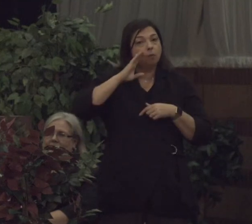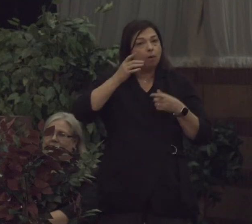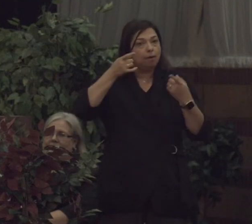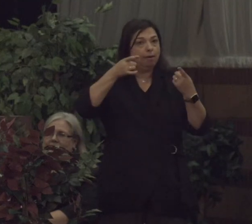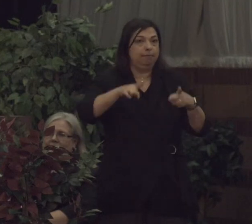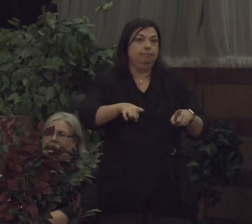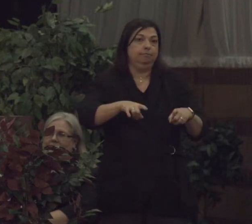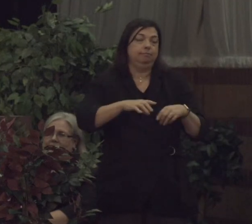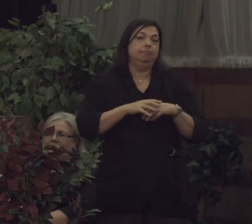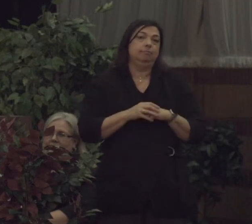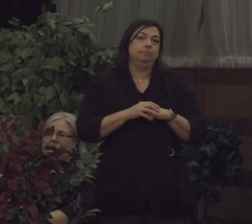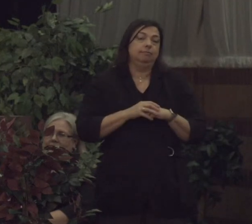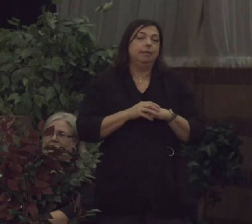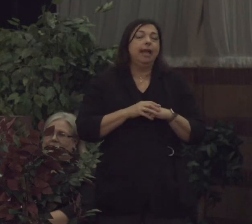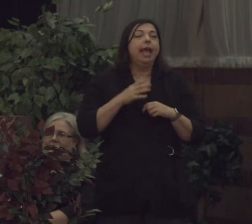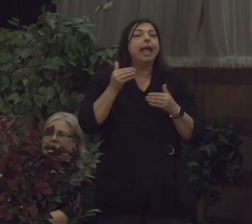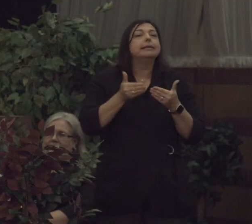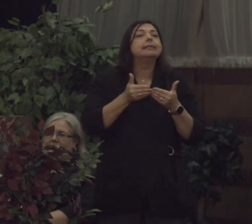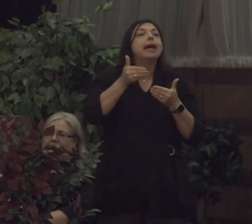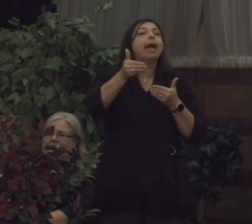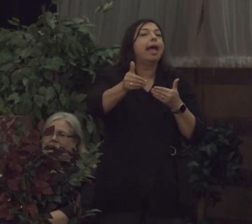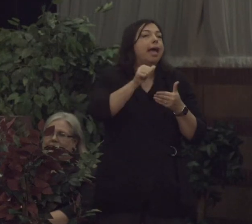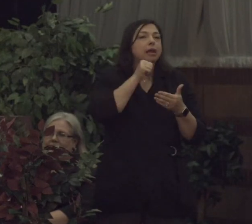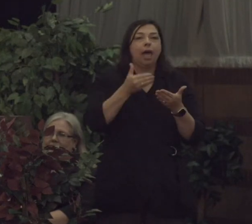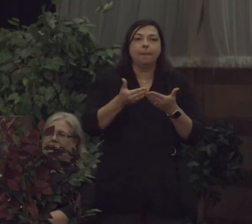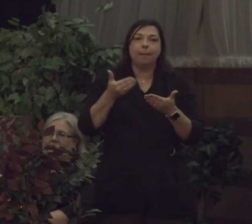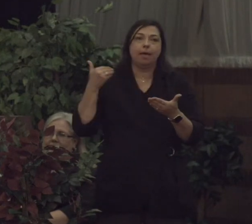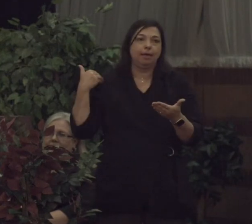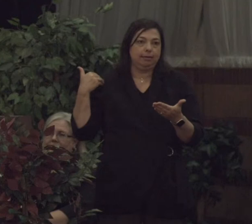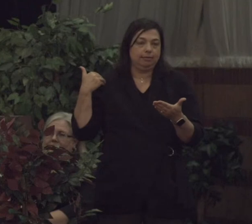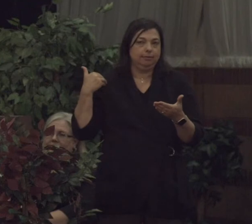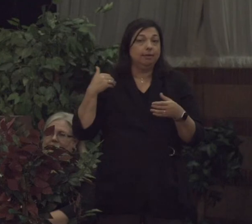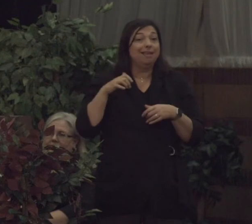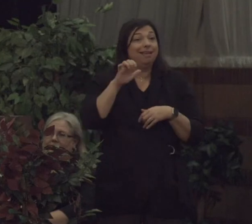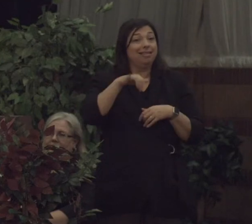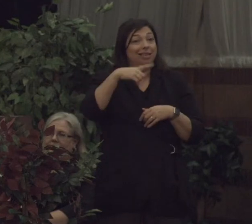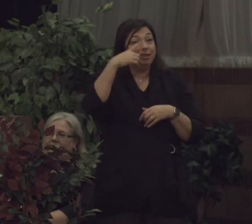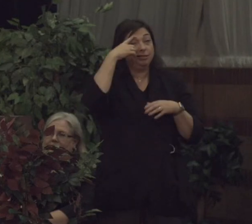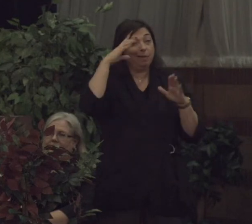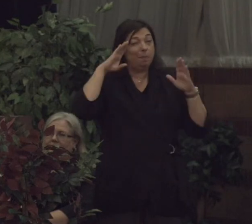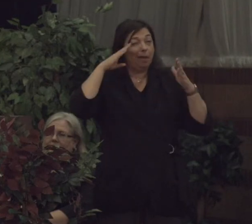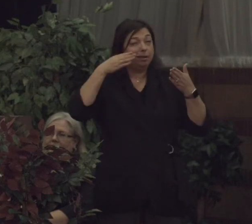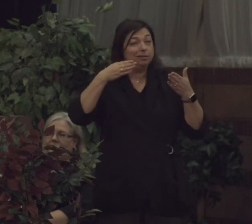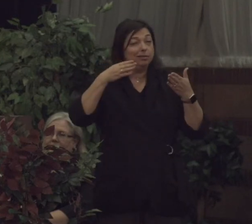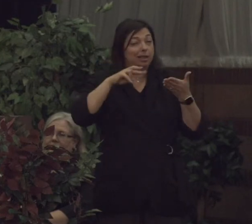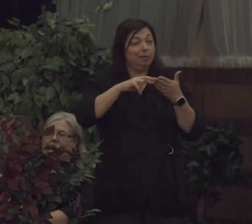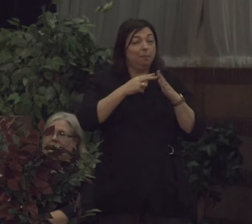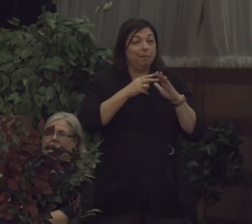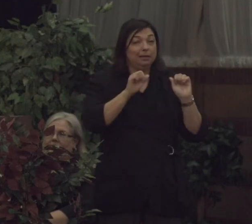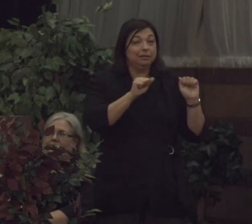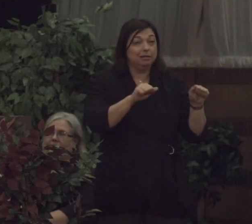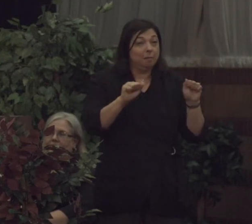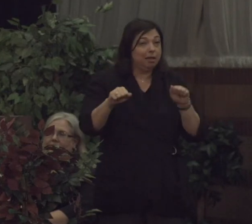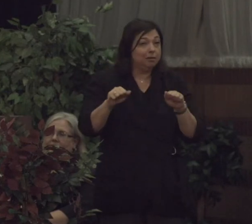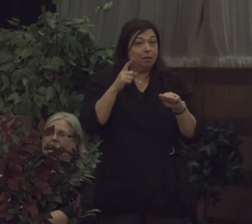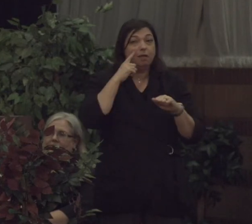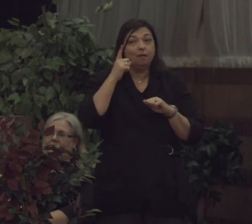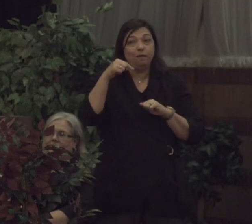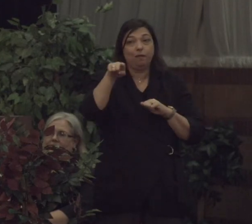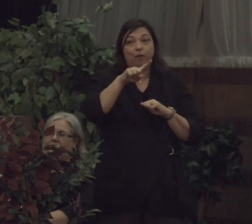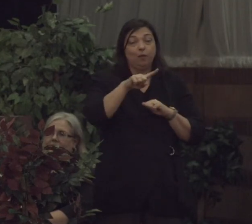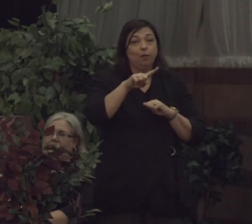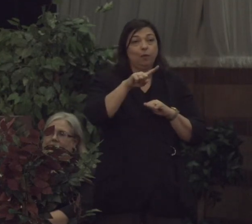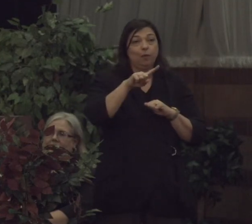to come. It's ahead of you and not behind you. This mindset will clear the possibilities for you and